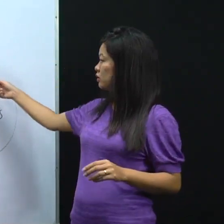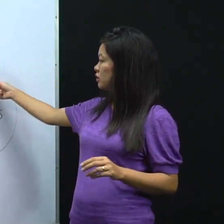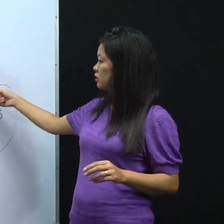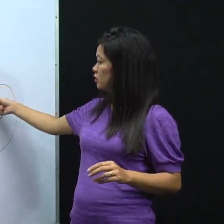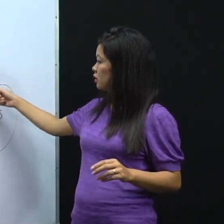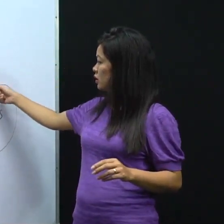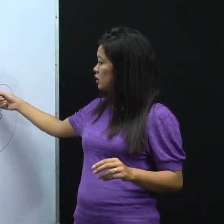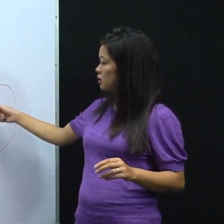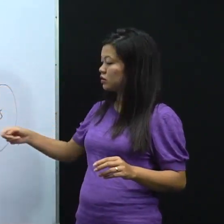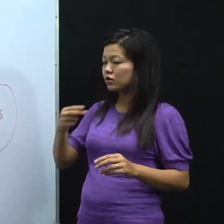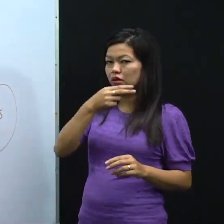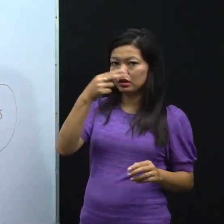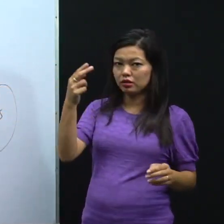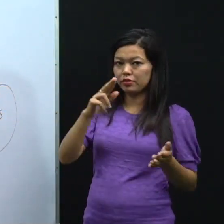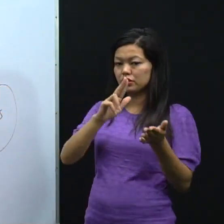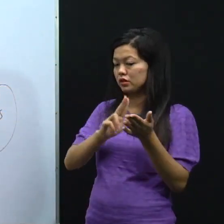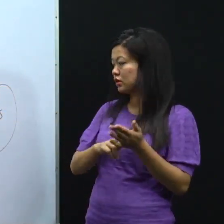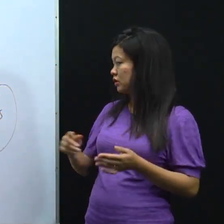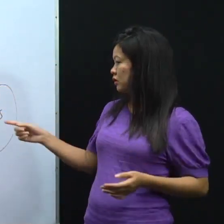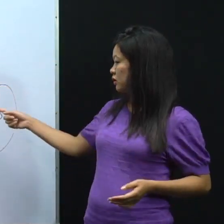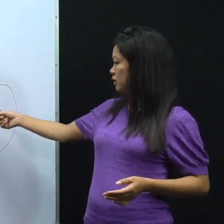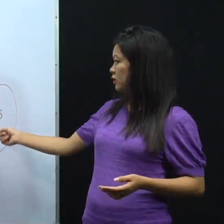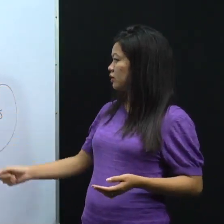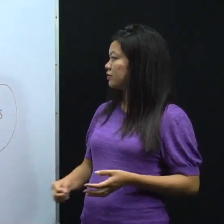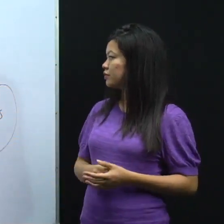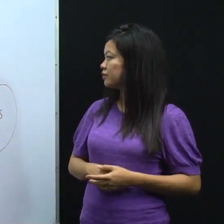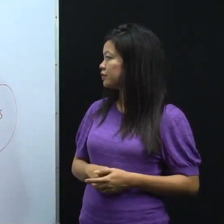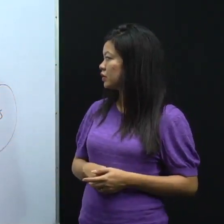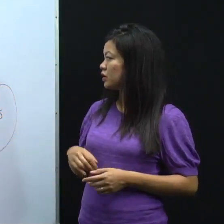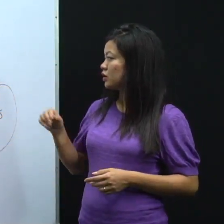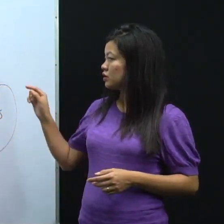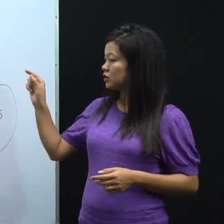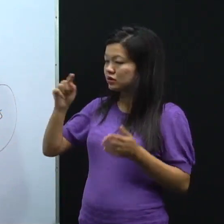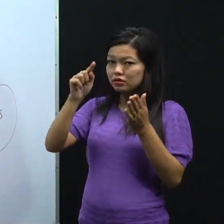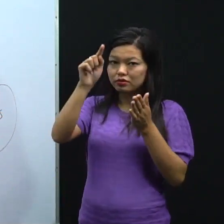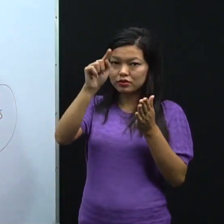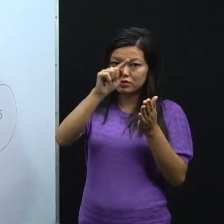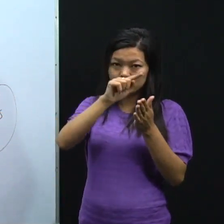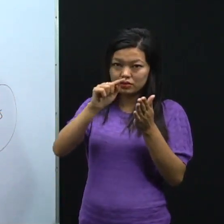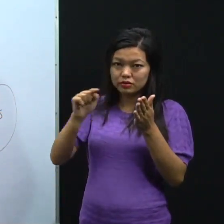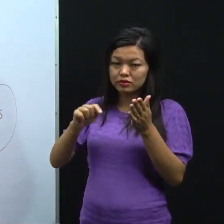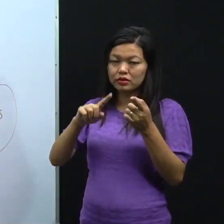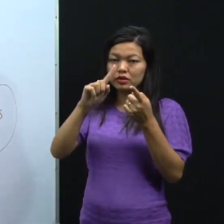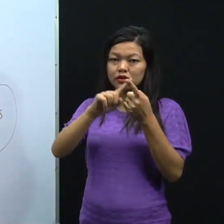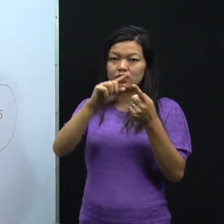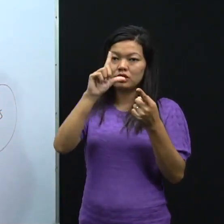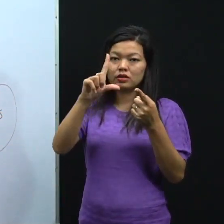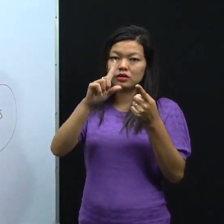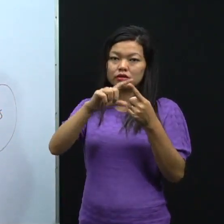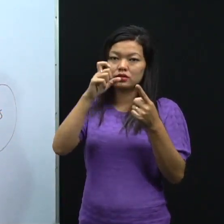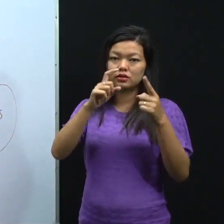Electrons, that means the minus, right? So we'll find electrons here, okay? And